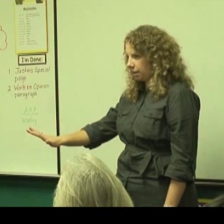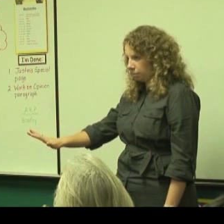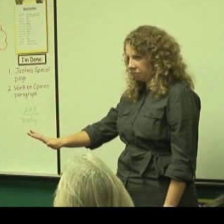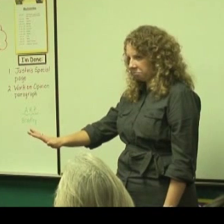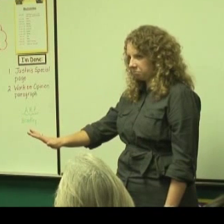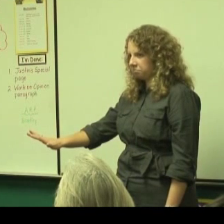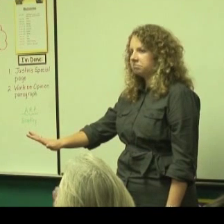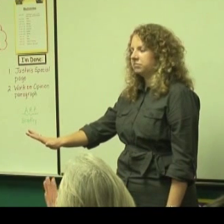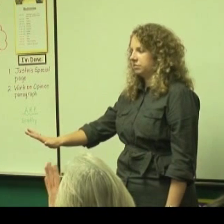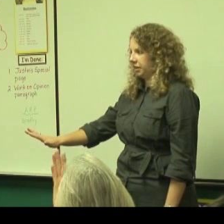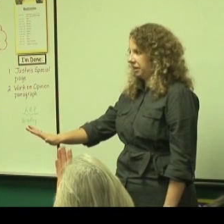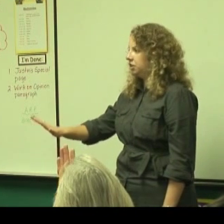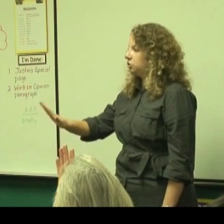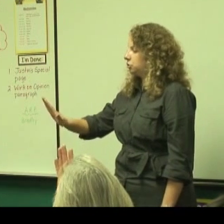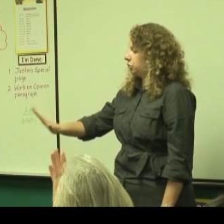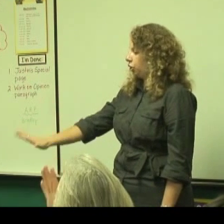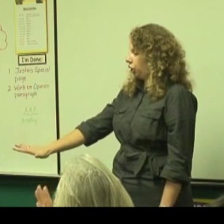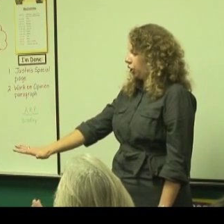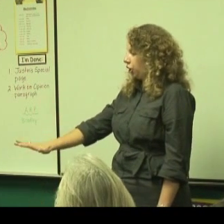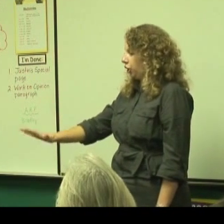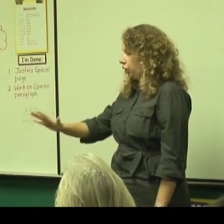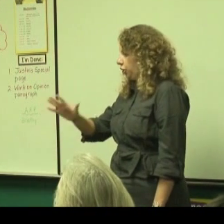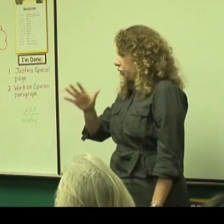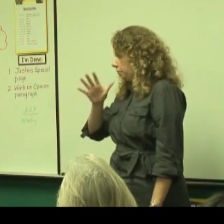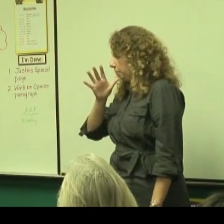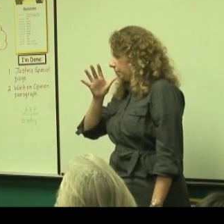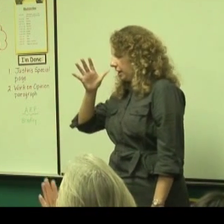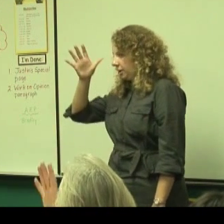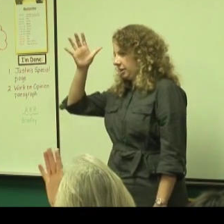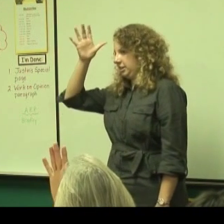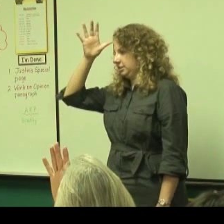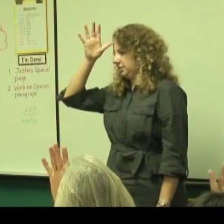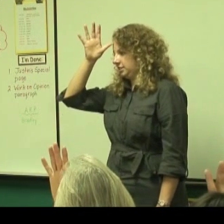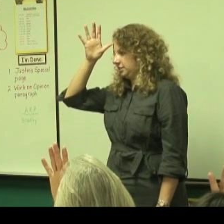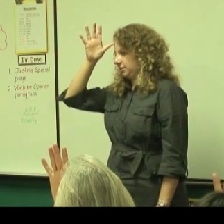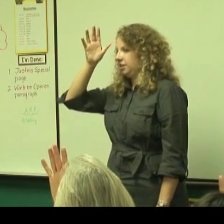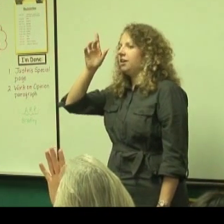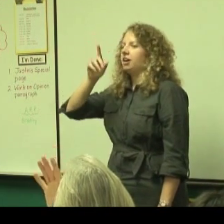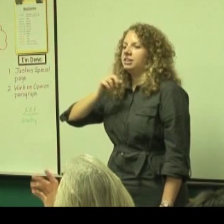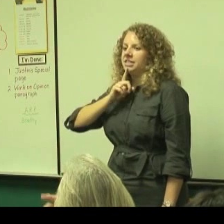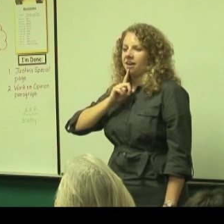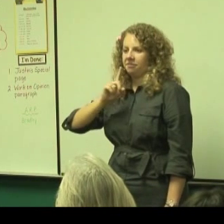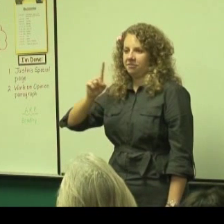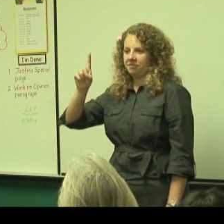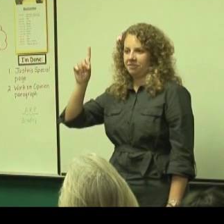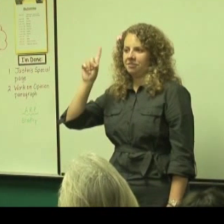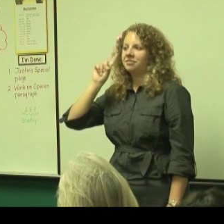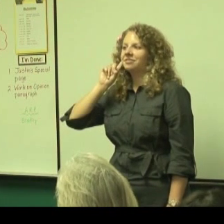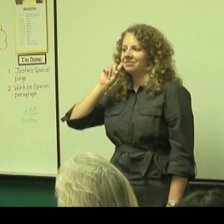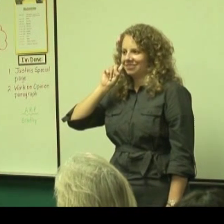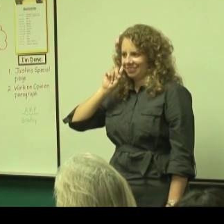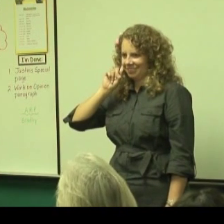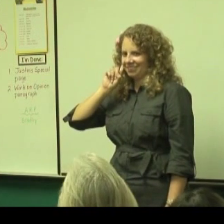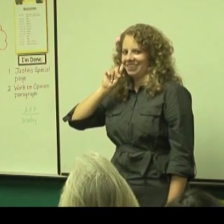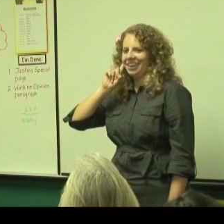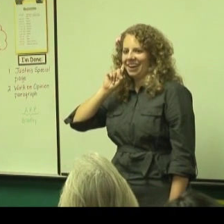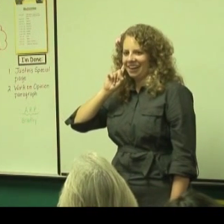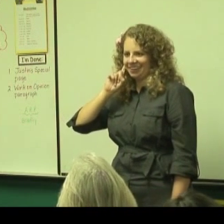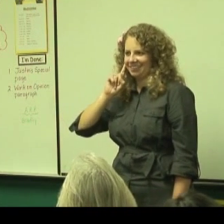mom. Okay? So her parents are deaf. Yeah. Does it